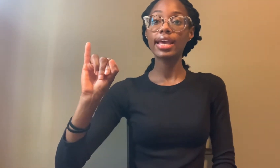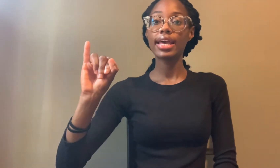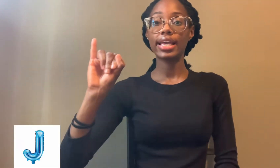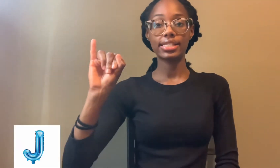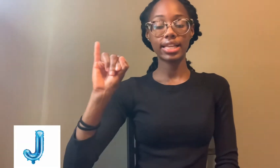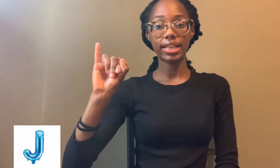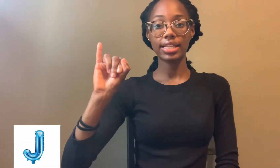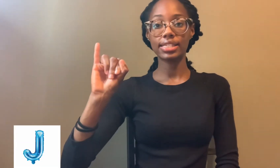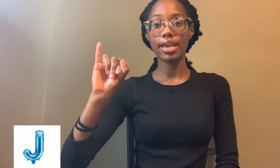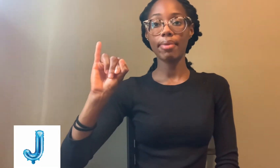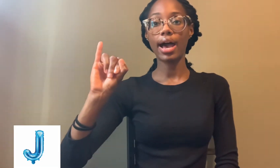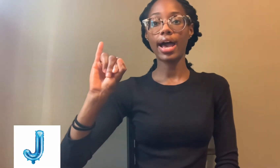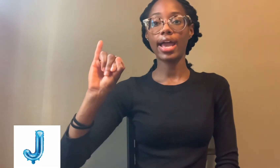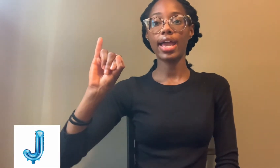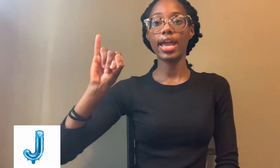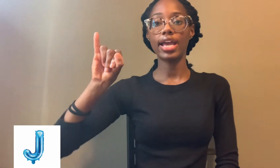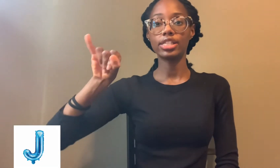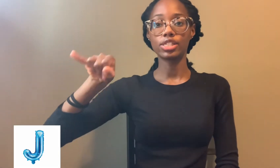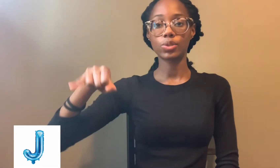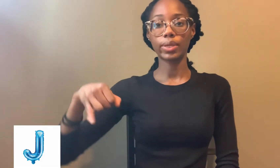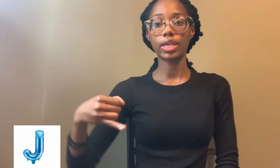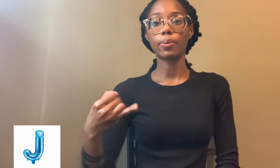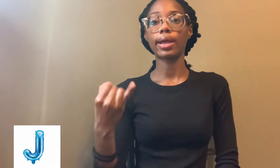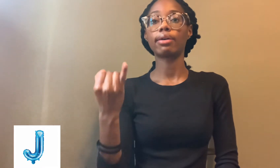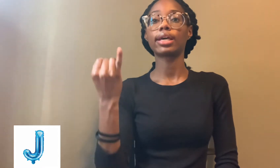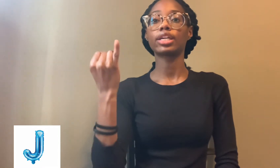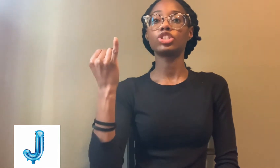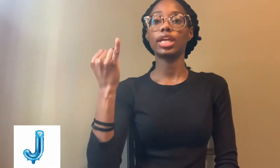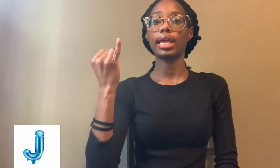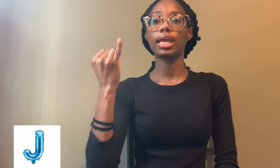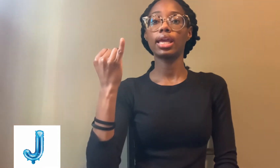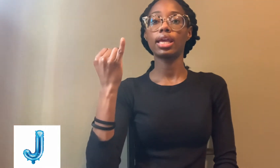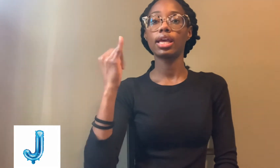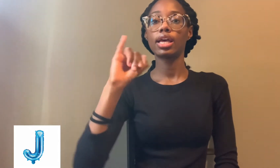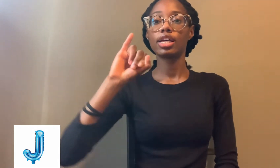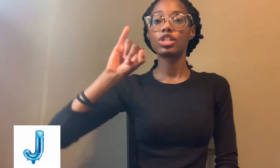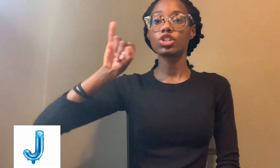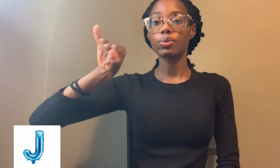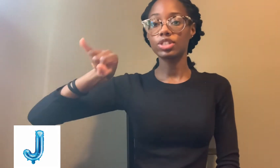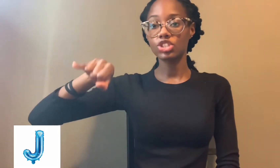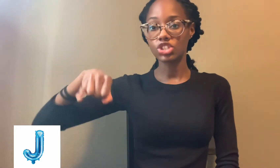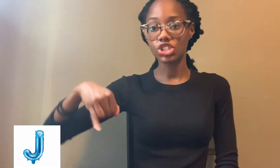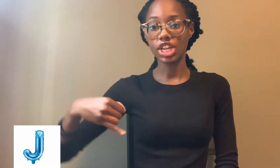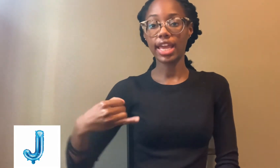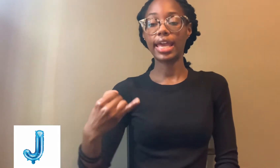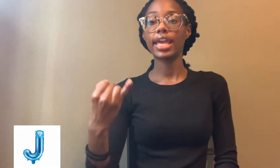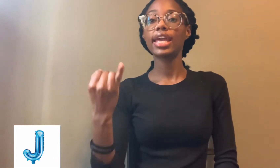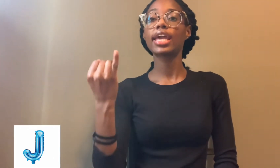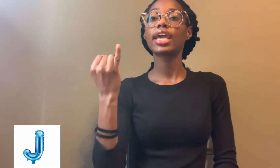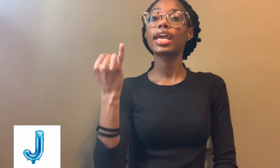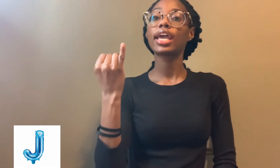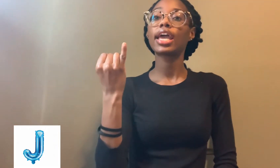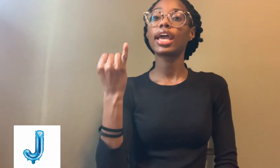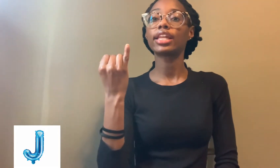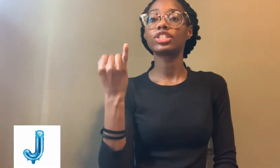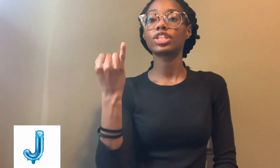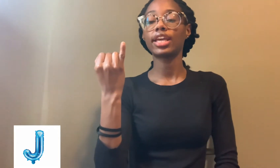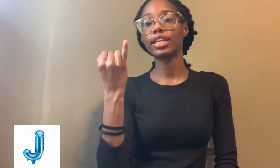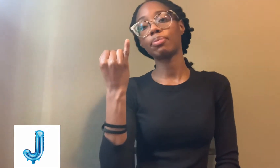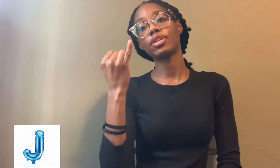is take that same I and swing it around like a J. So it's J, and it should end up this way